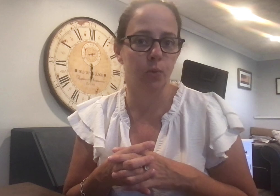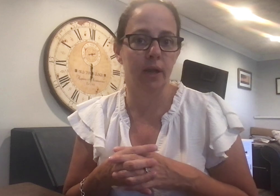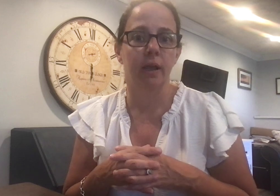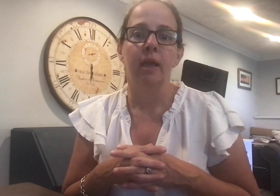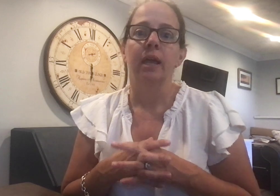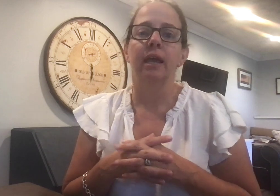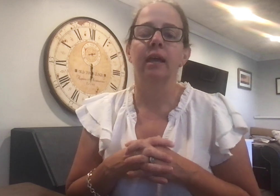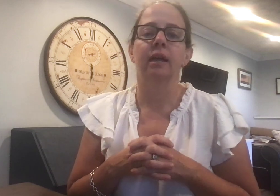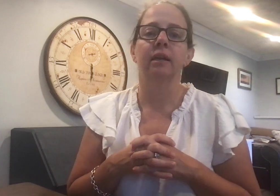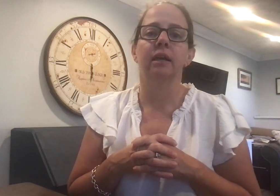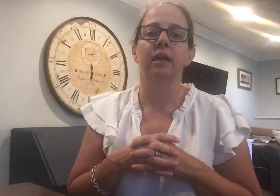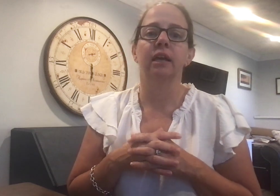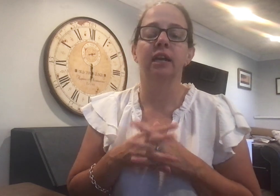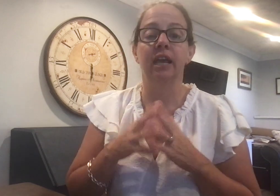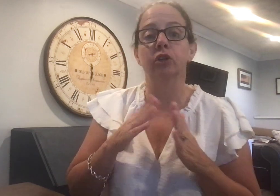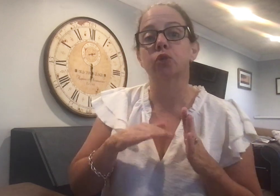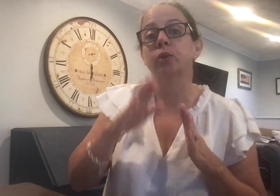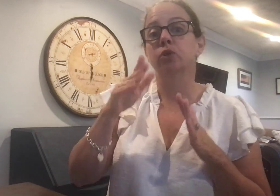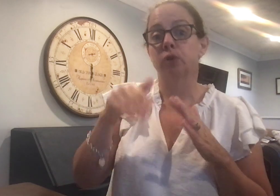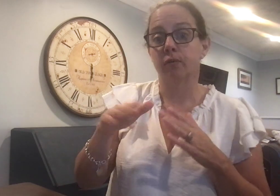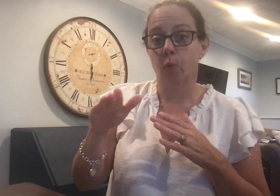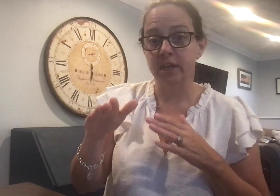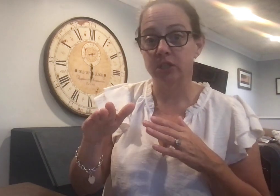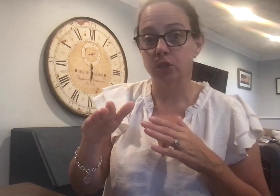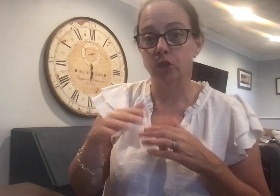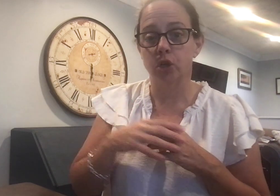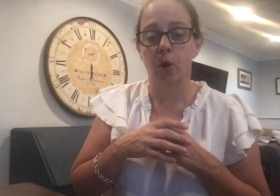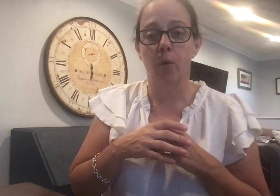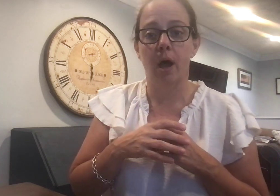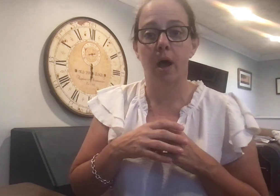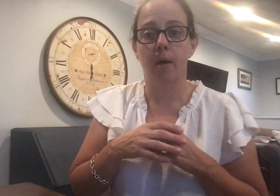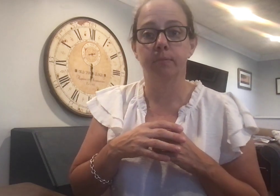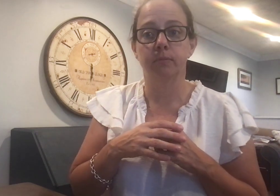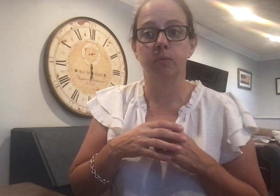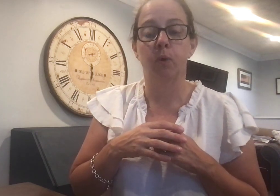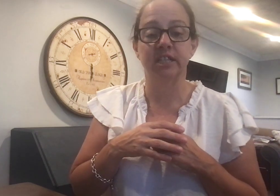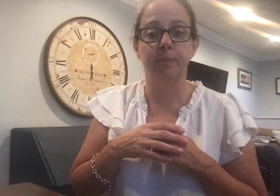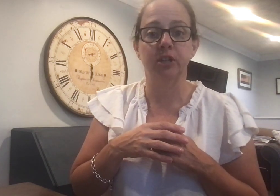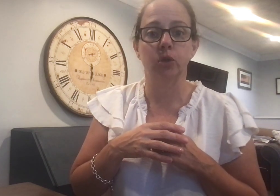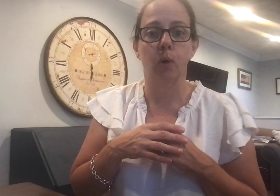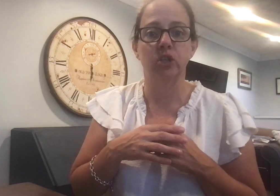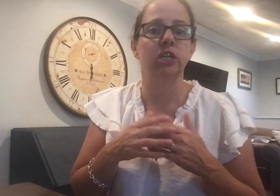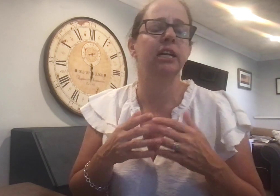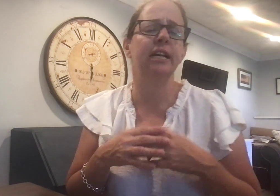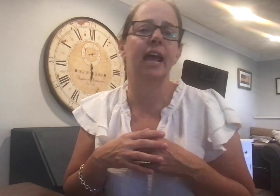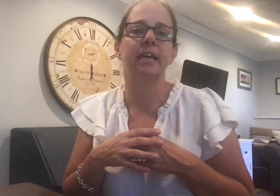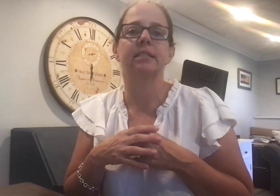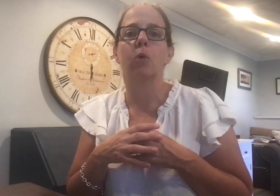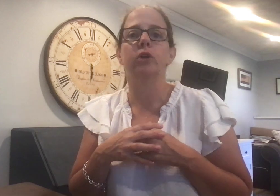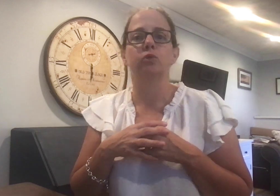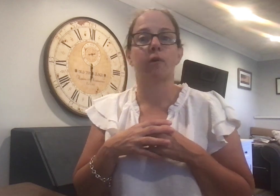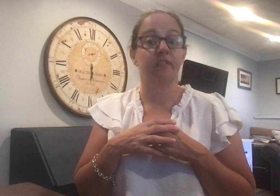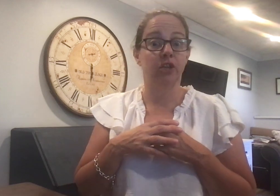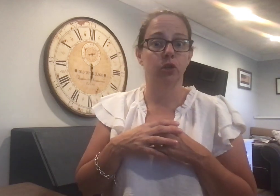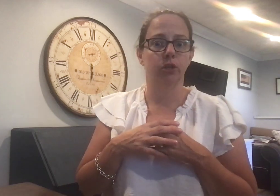it. In English, we use our voice to show when something's a question. And in ASL, we use our facial